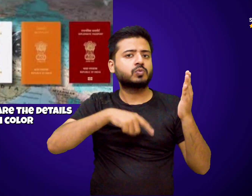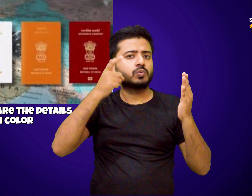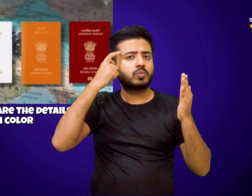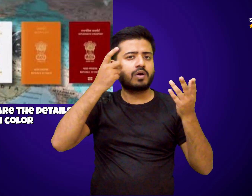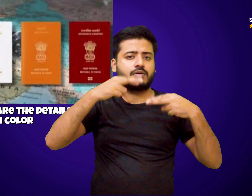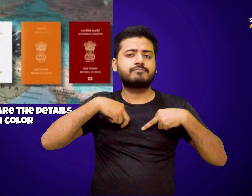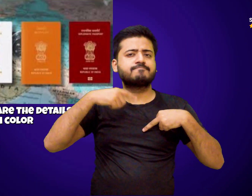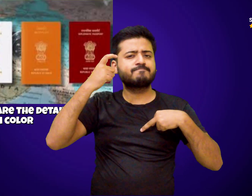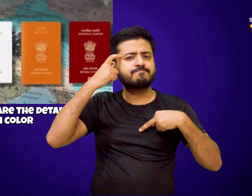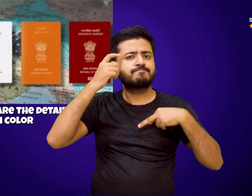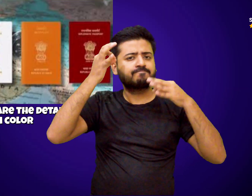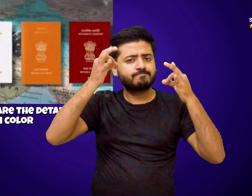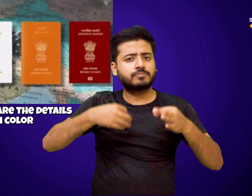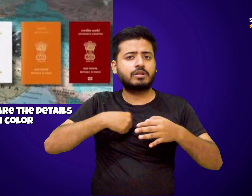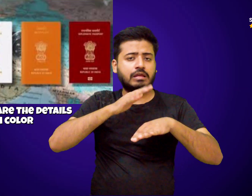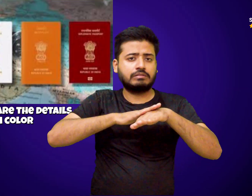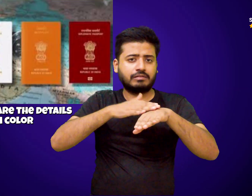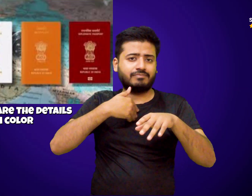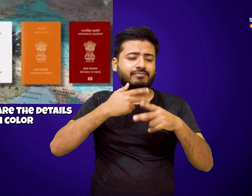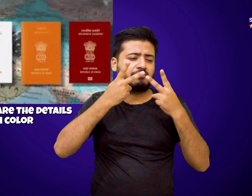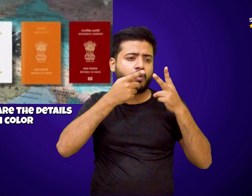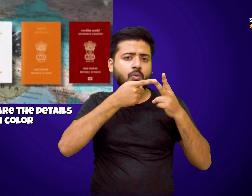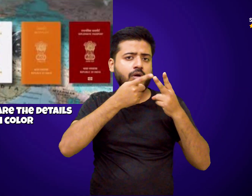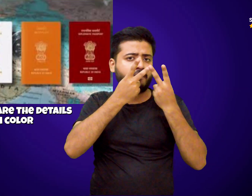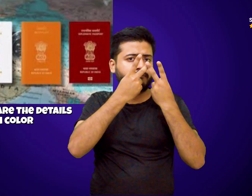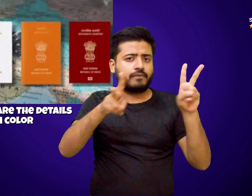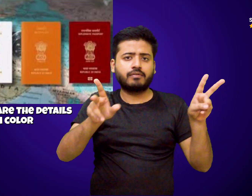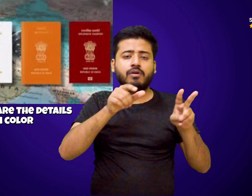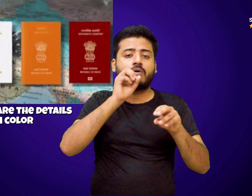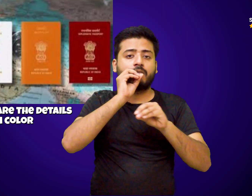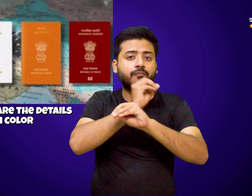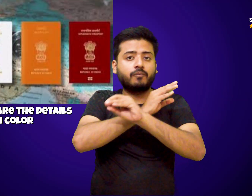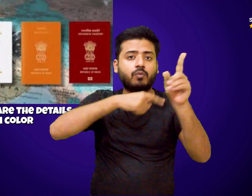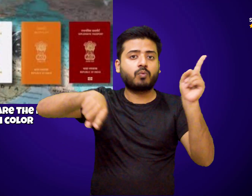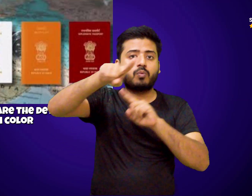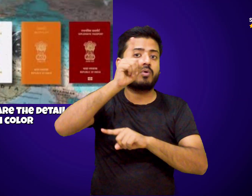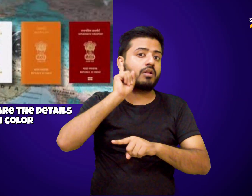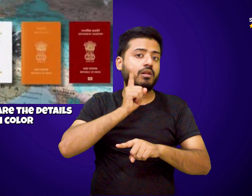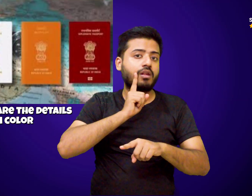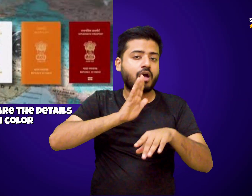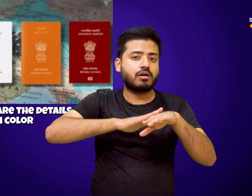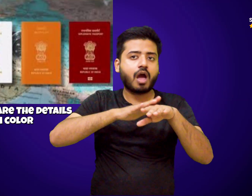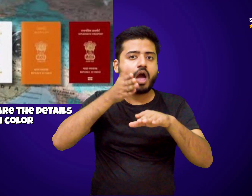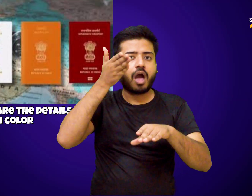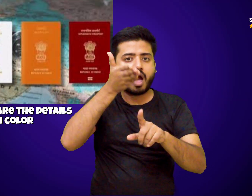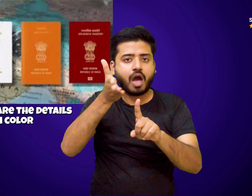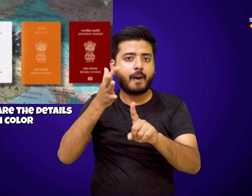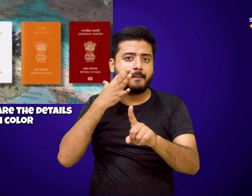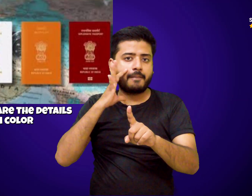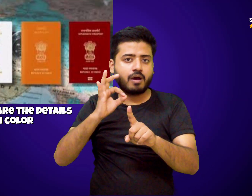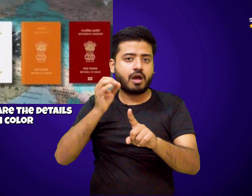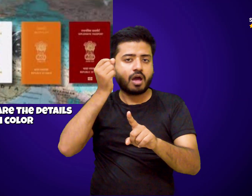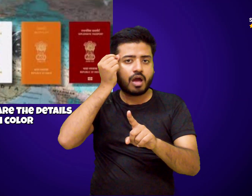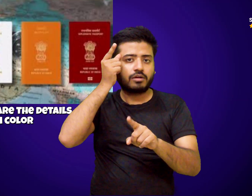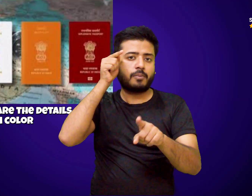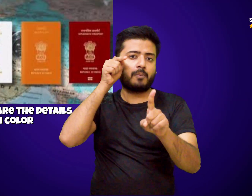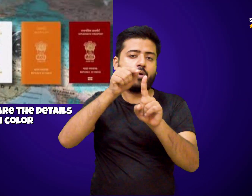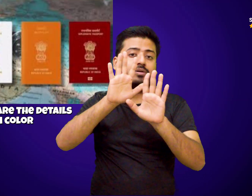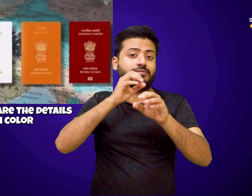of India. White. Purpose. Issued to government officials who are traveling overseas on official business.